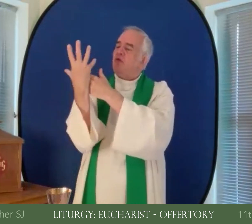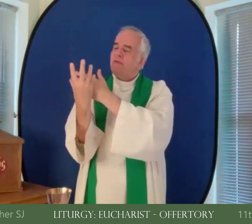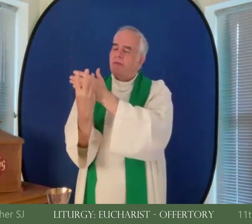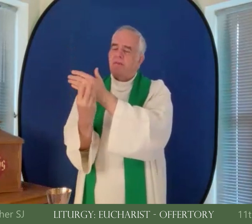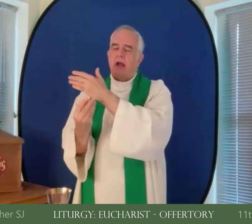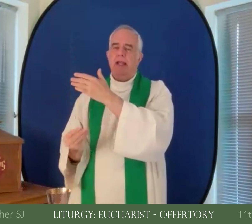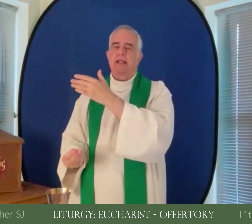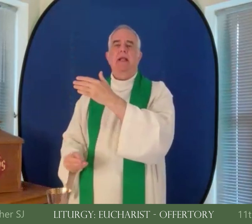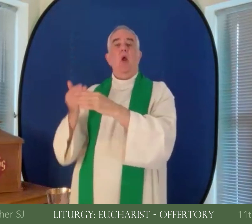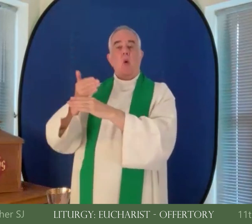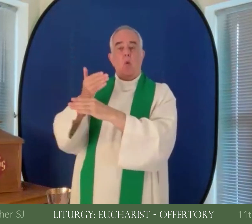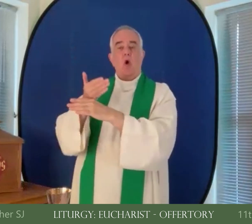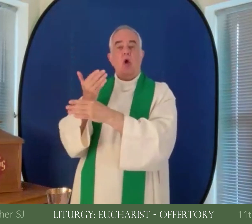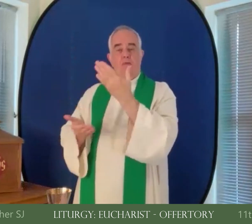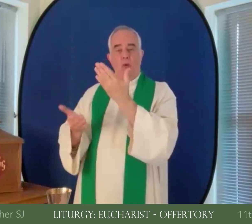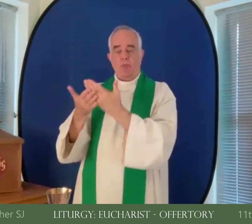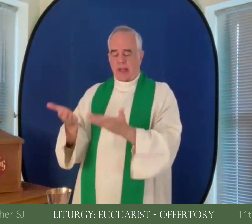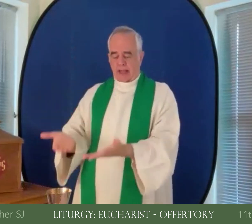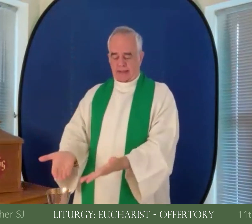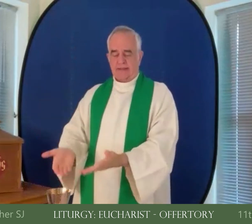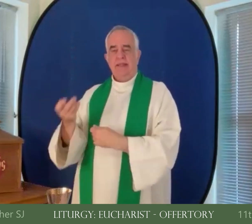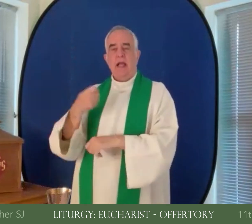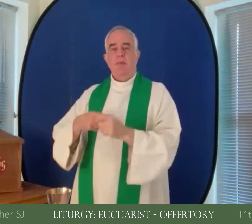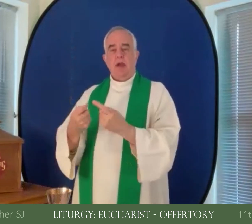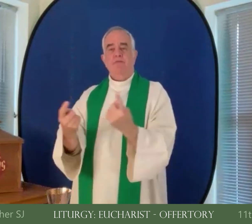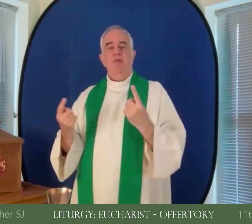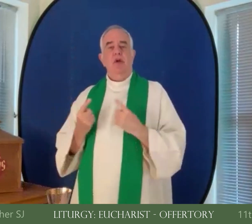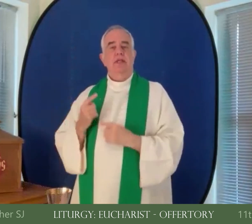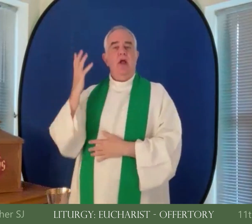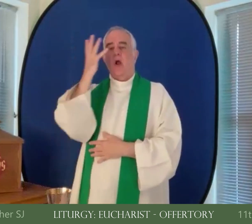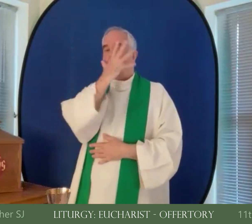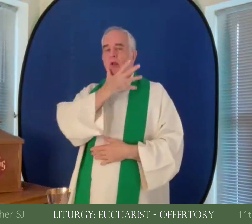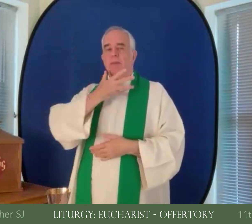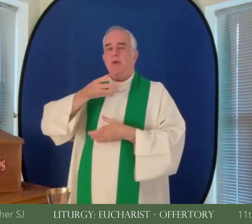Fruit of the vine, work the permission, comfort our spirit.